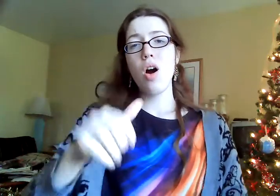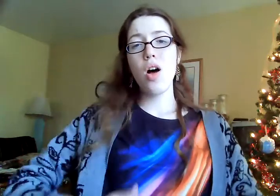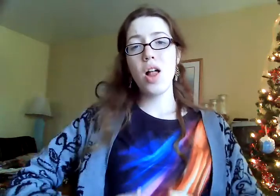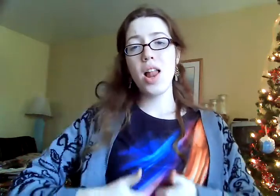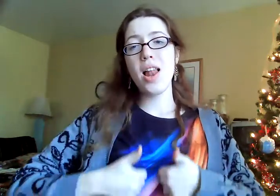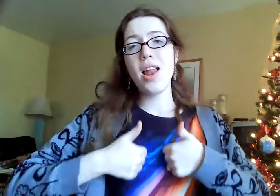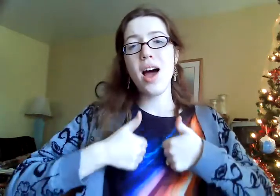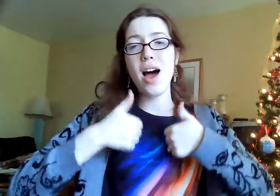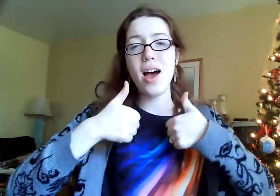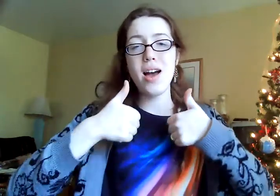eternal life.